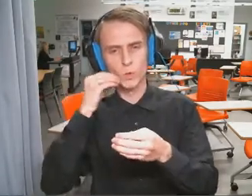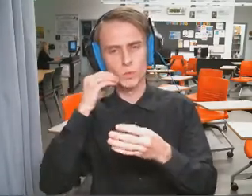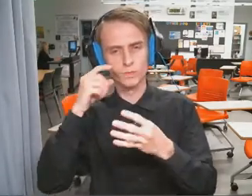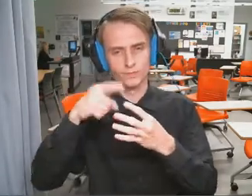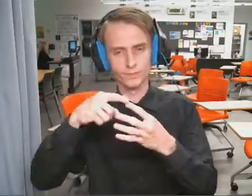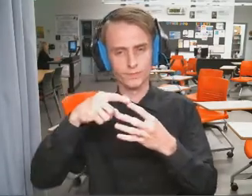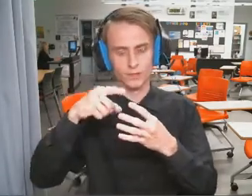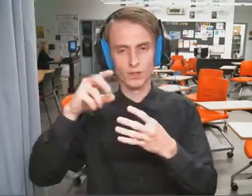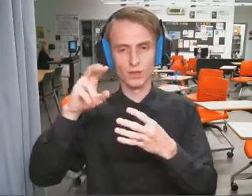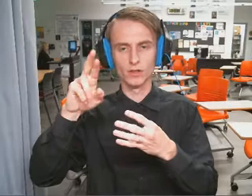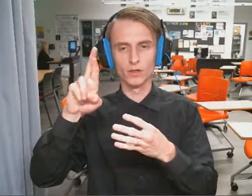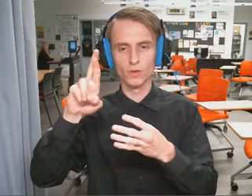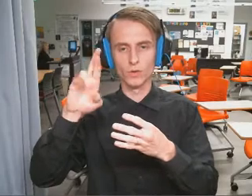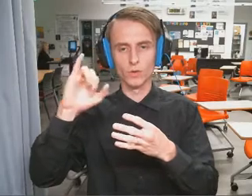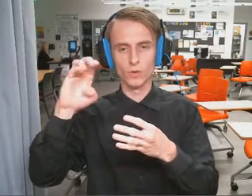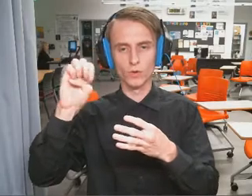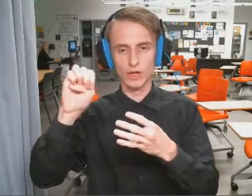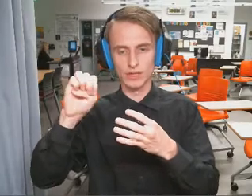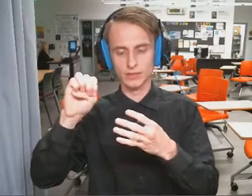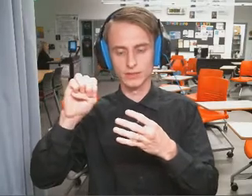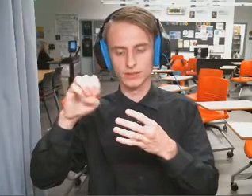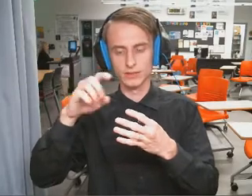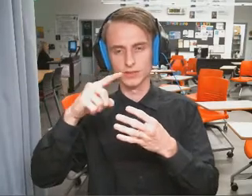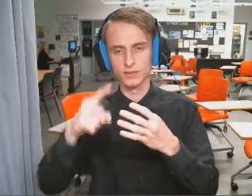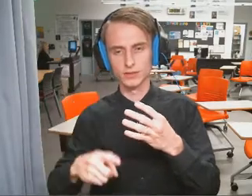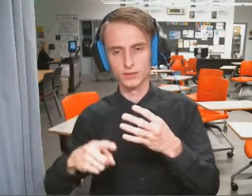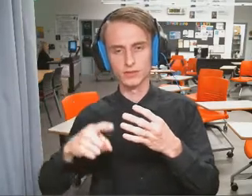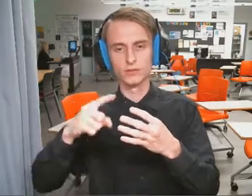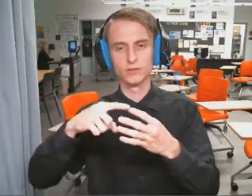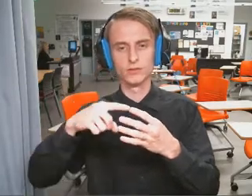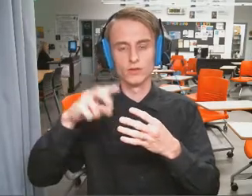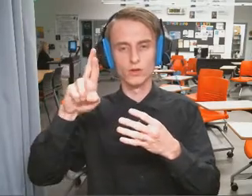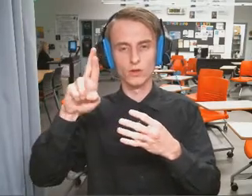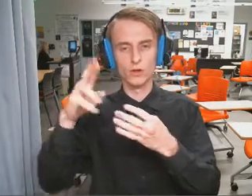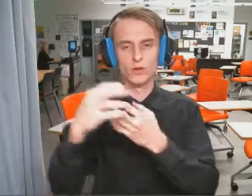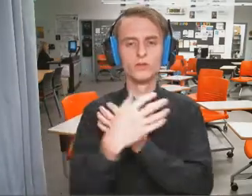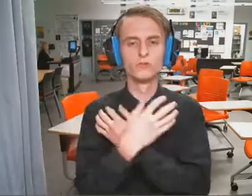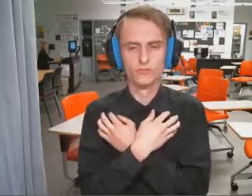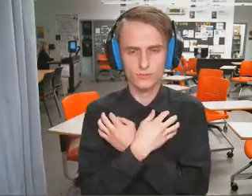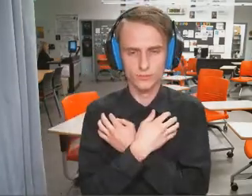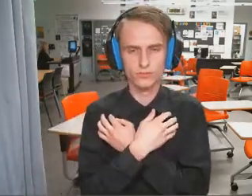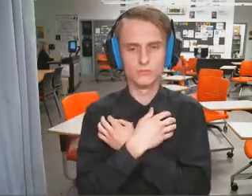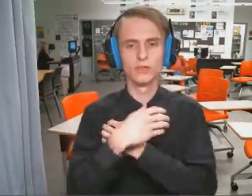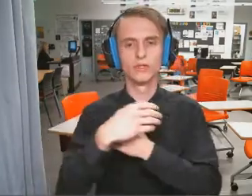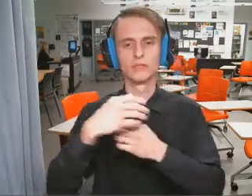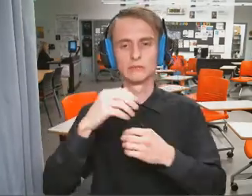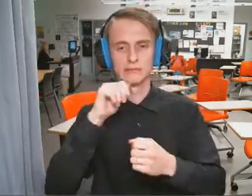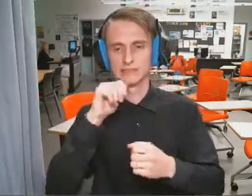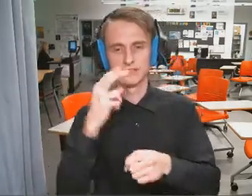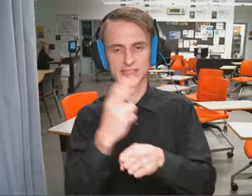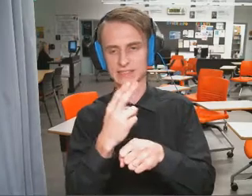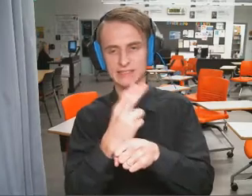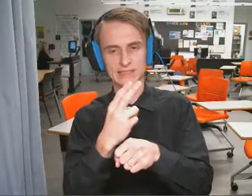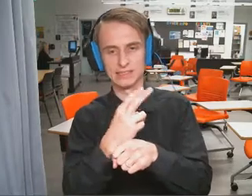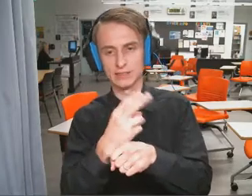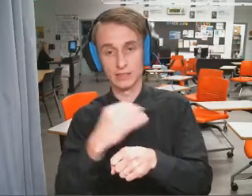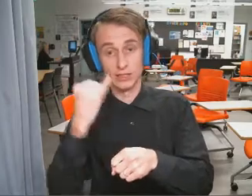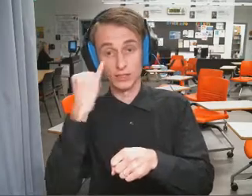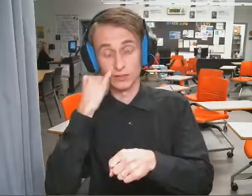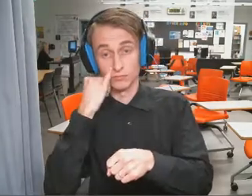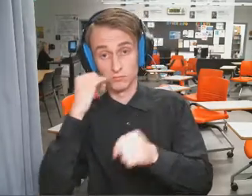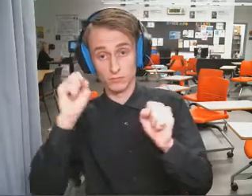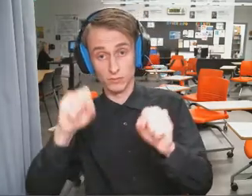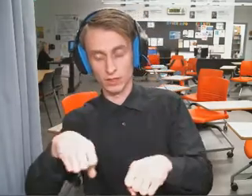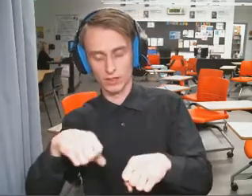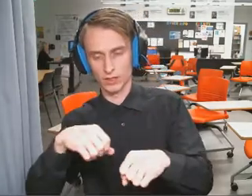going to do. You're going to rest that injured body part and not use it if you can. You're going to put ice